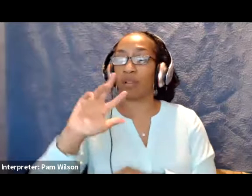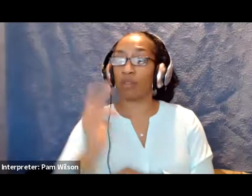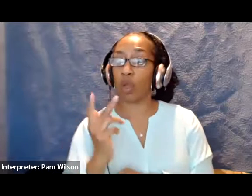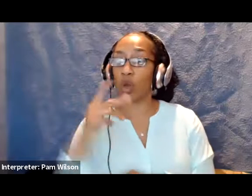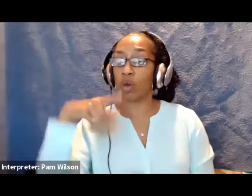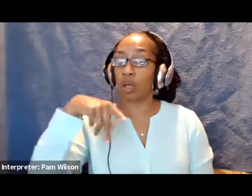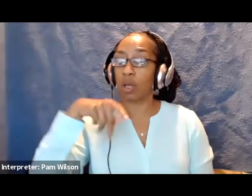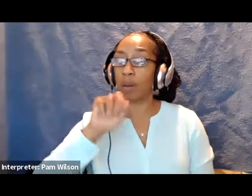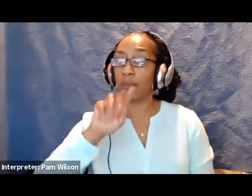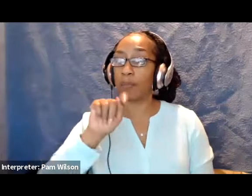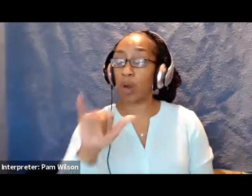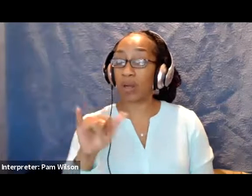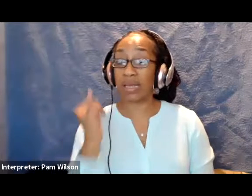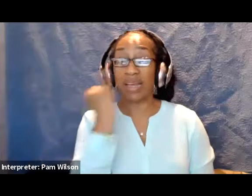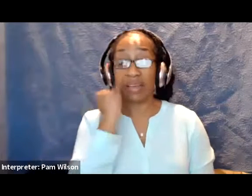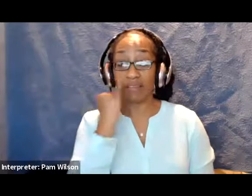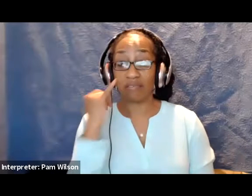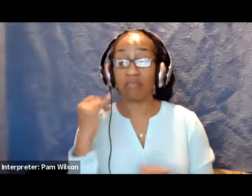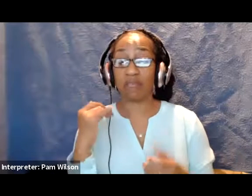for your account.